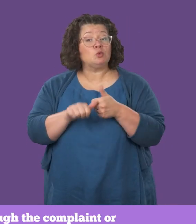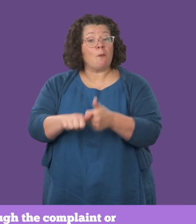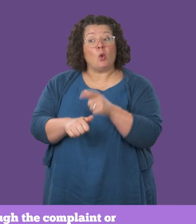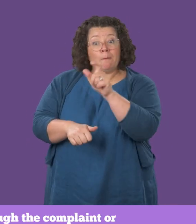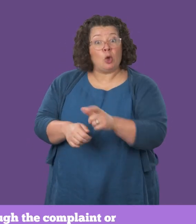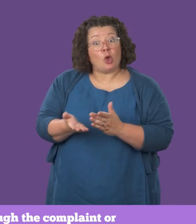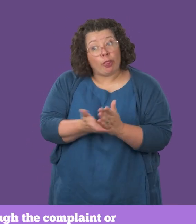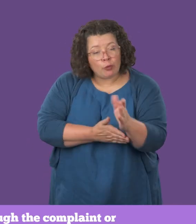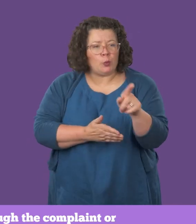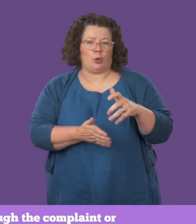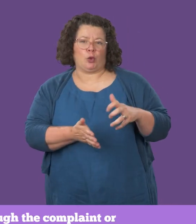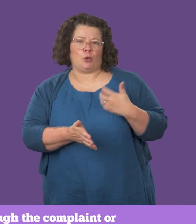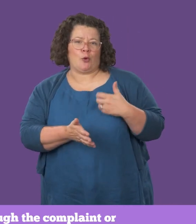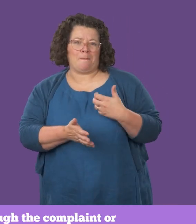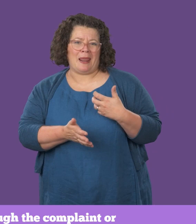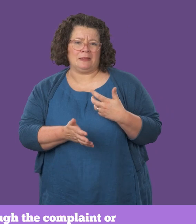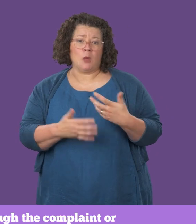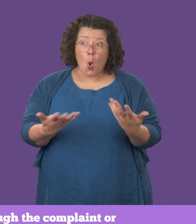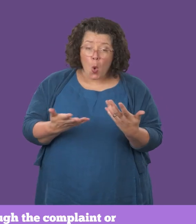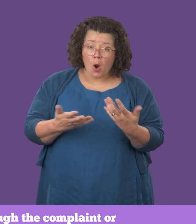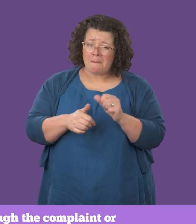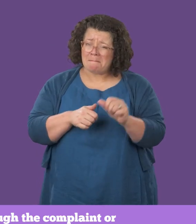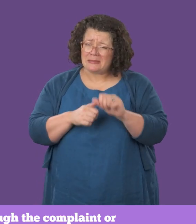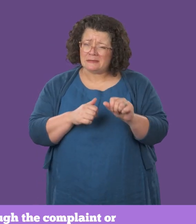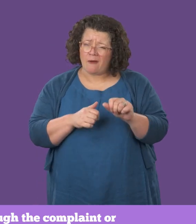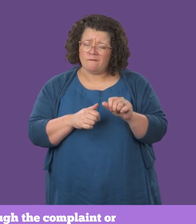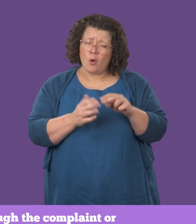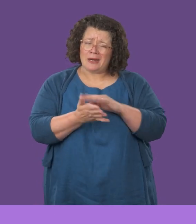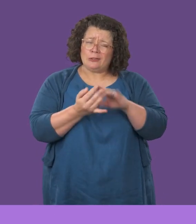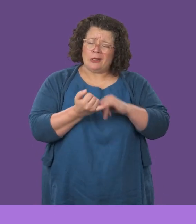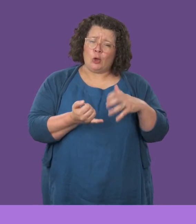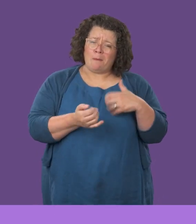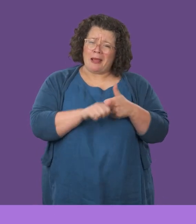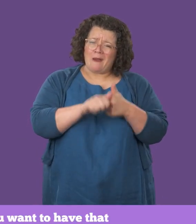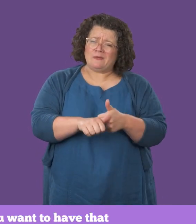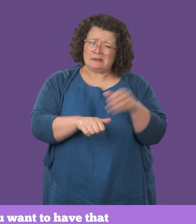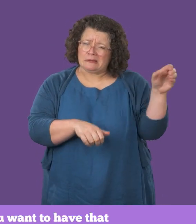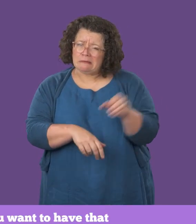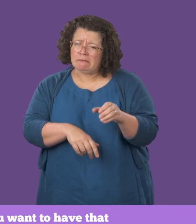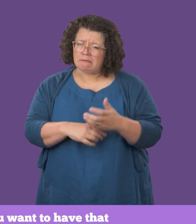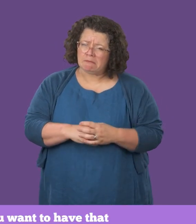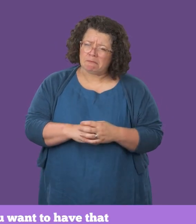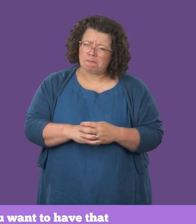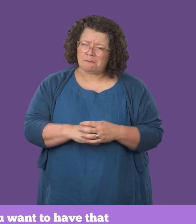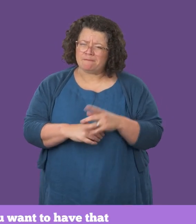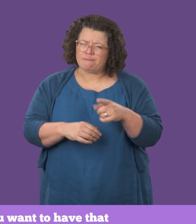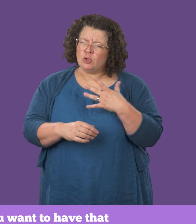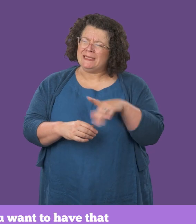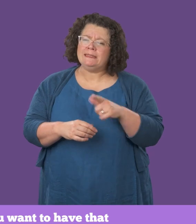through the complaint, or is it better for an NHS complaint advocate to come in? And it's almost like you want to have that conversation with your